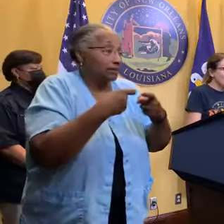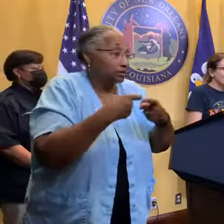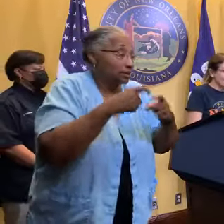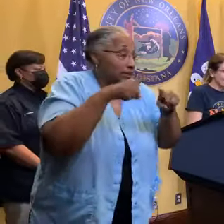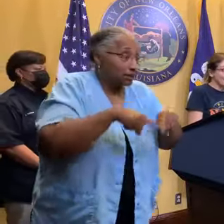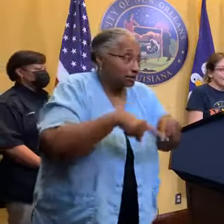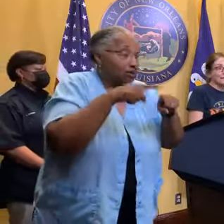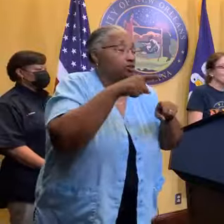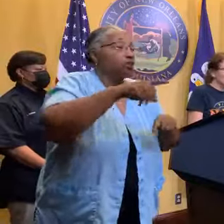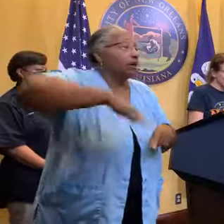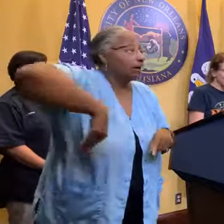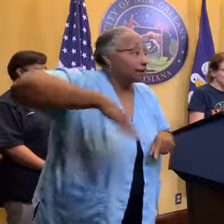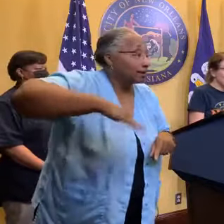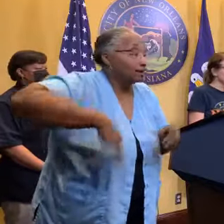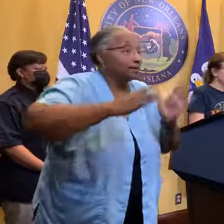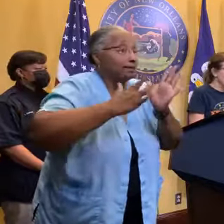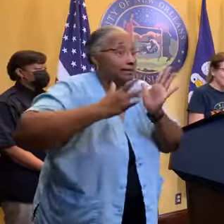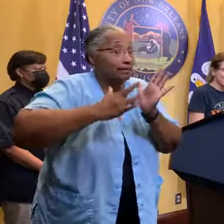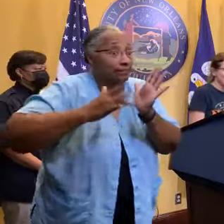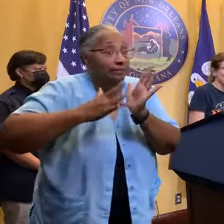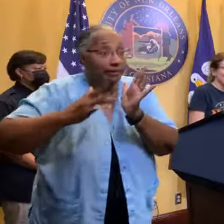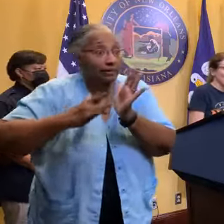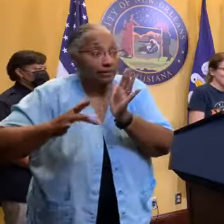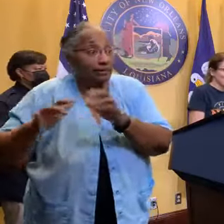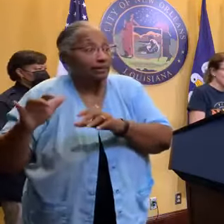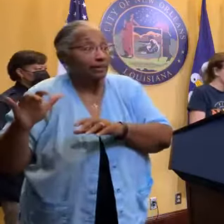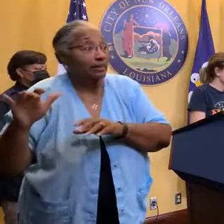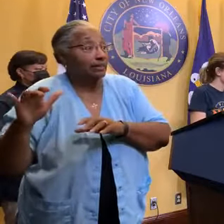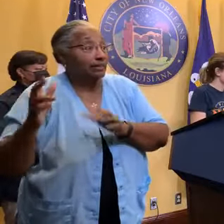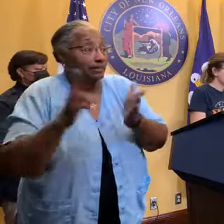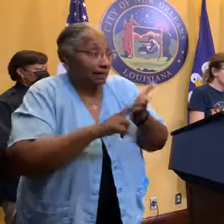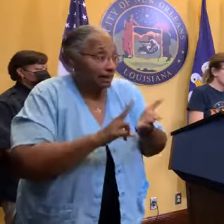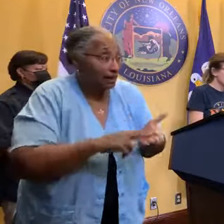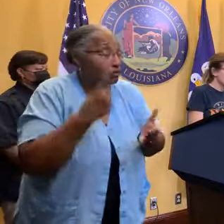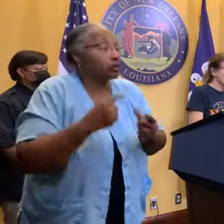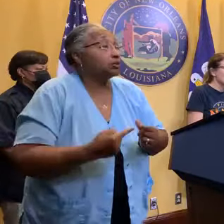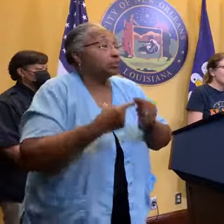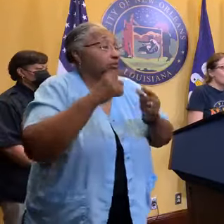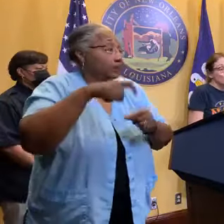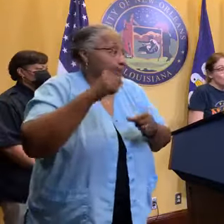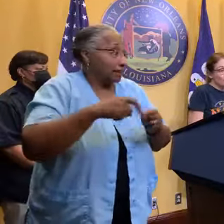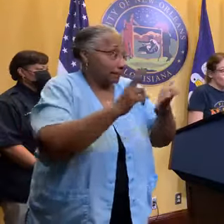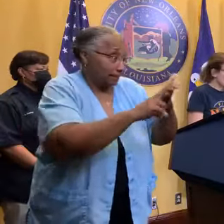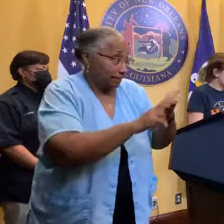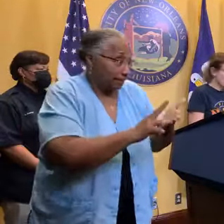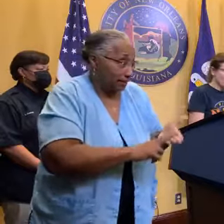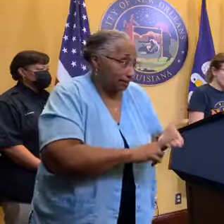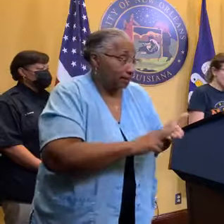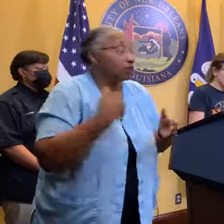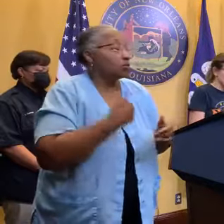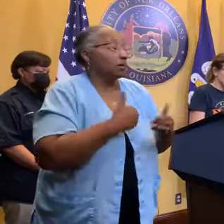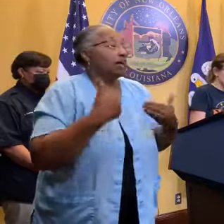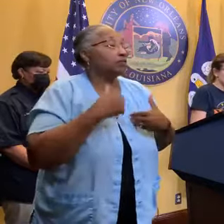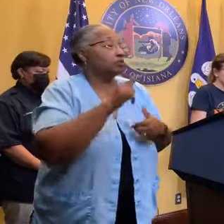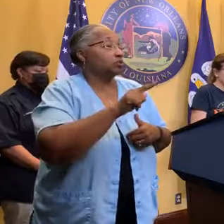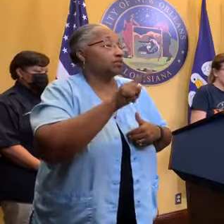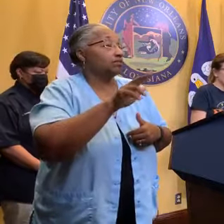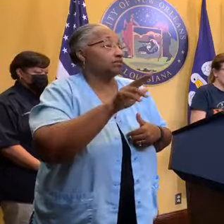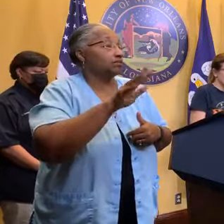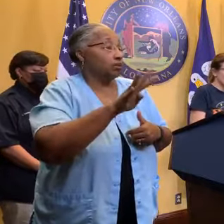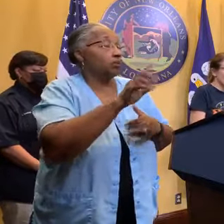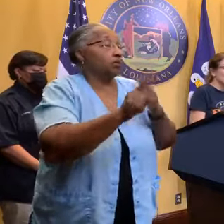not yet taken advantage of all the activations before now to sign up for the special needs registry, we have a 24/7 call center that's been